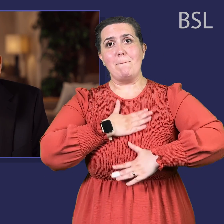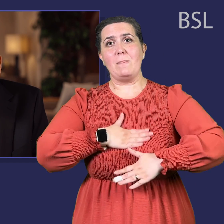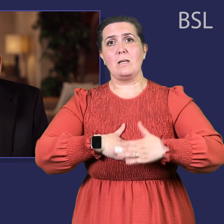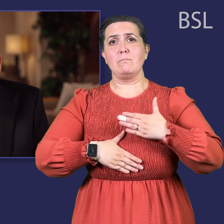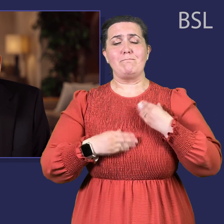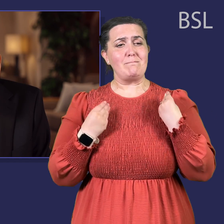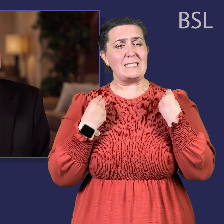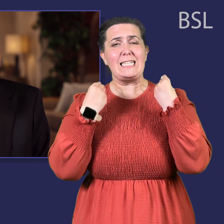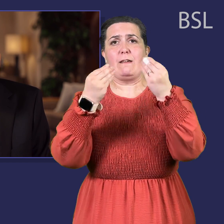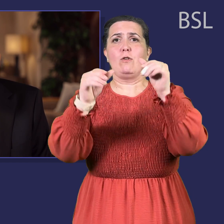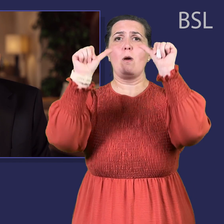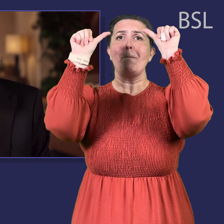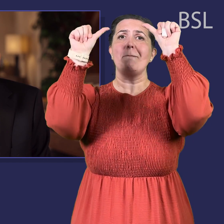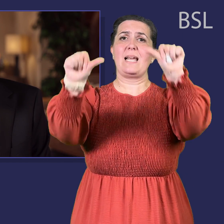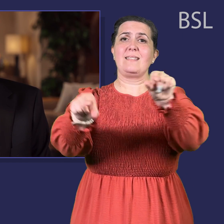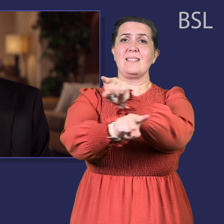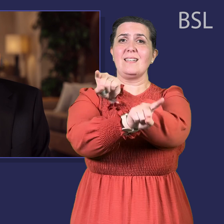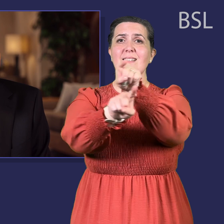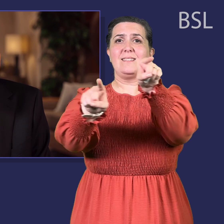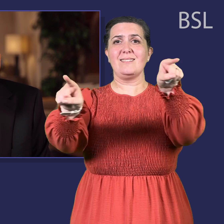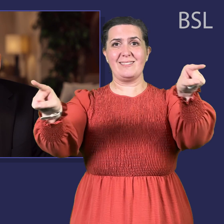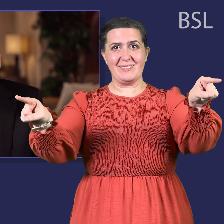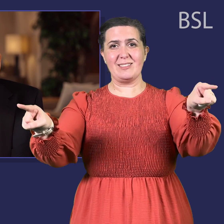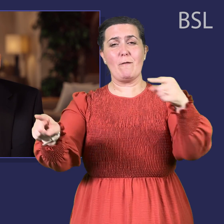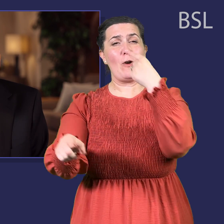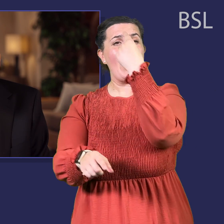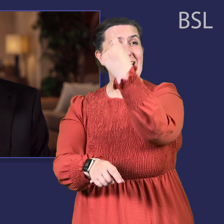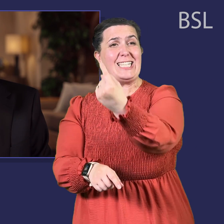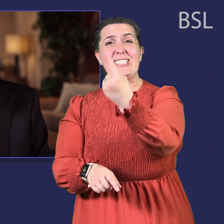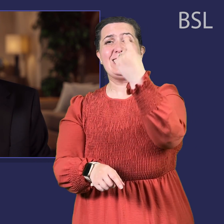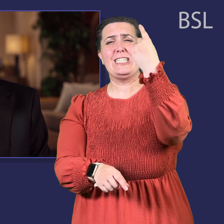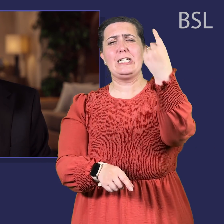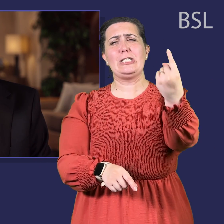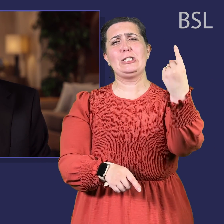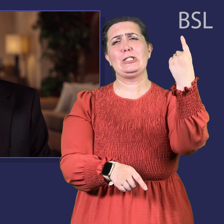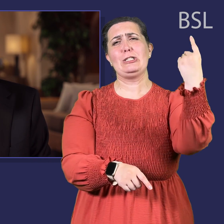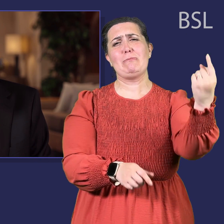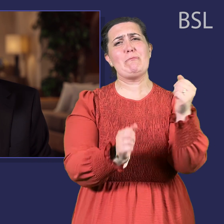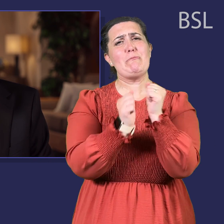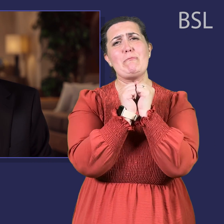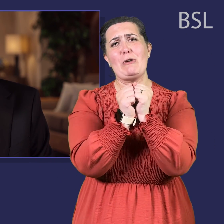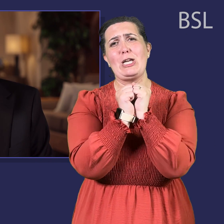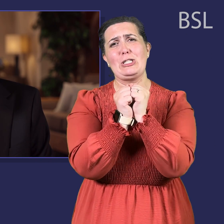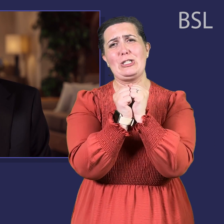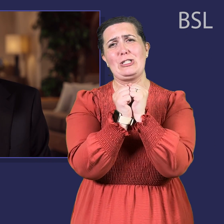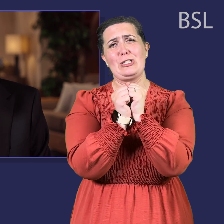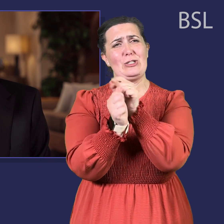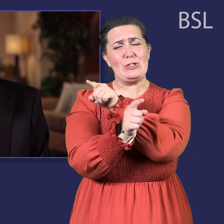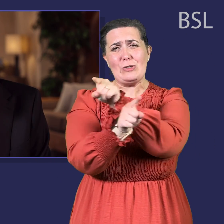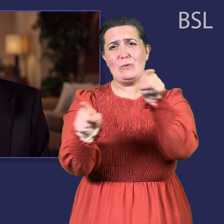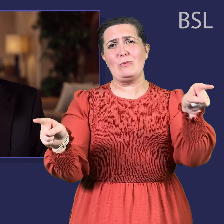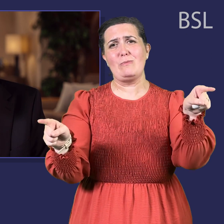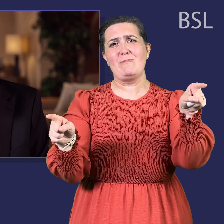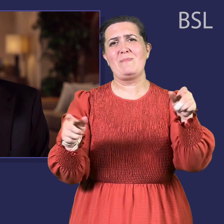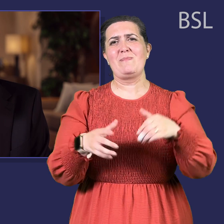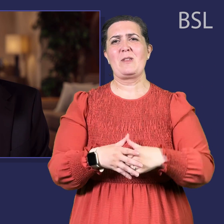humbly, I invoke a blessing upon each precious one of